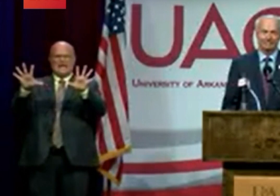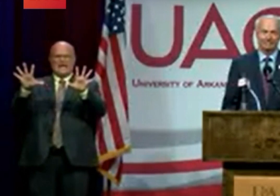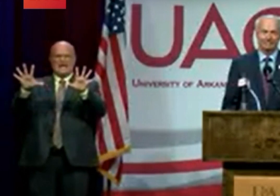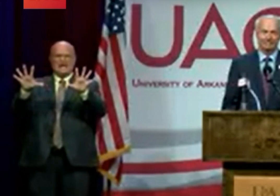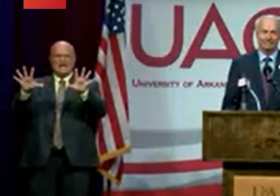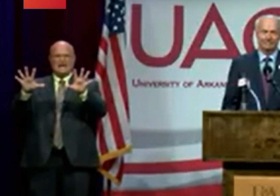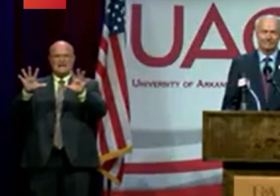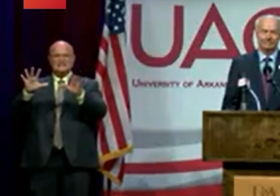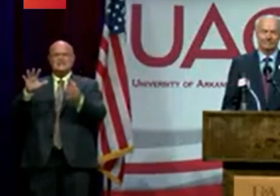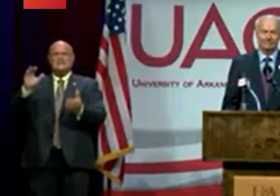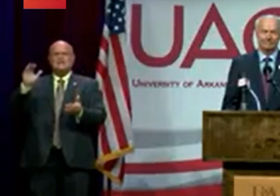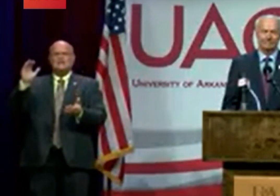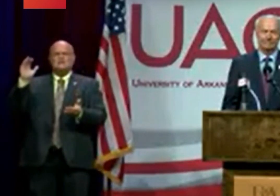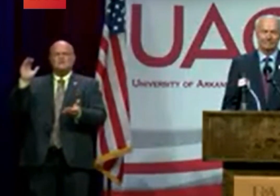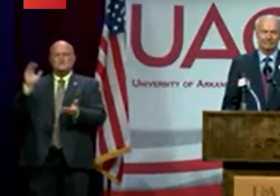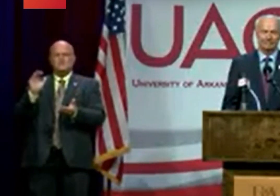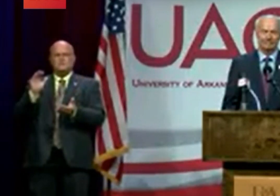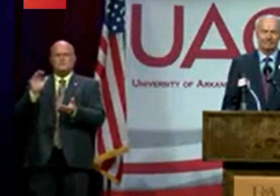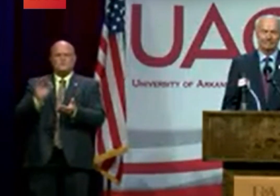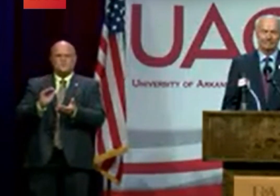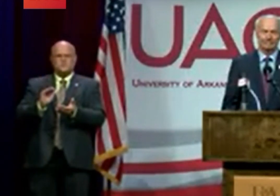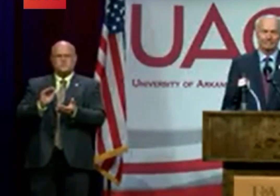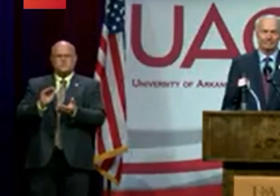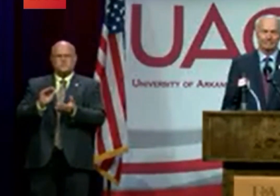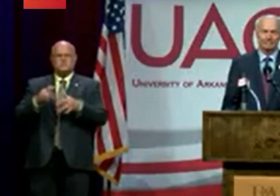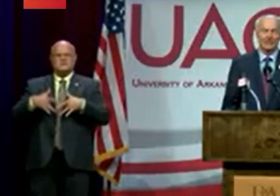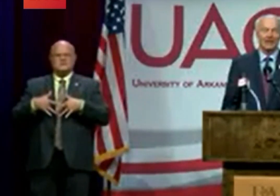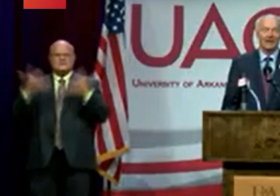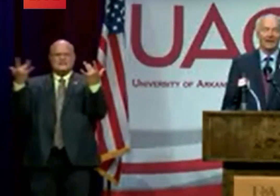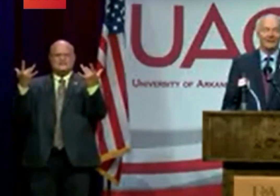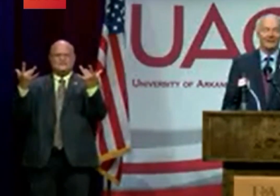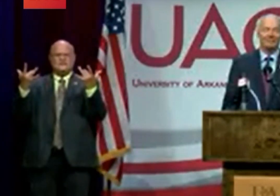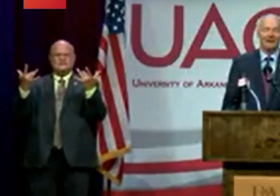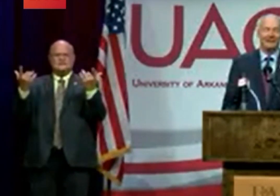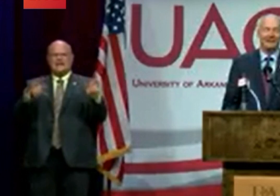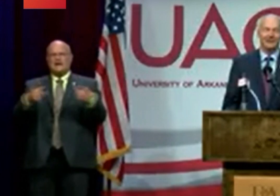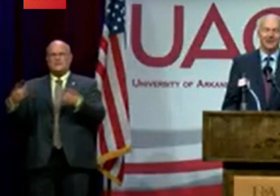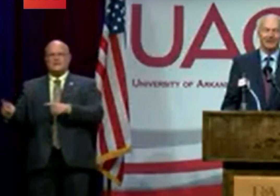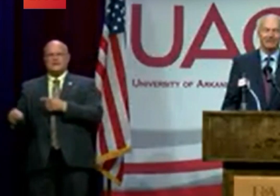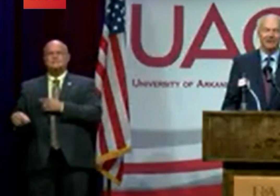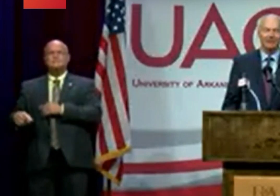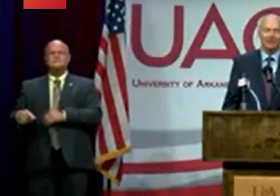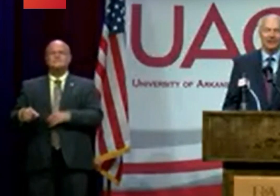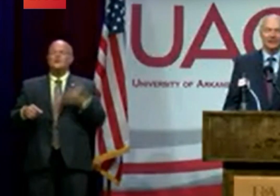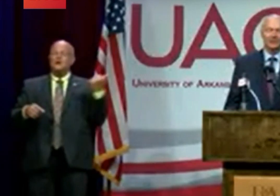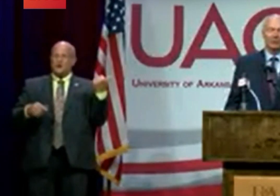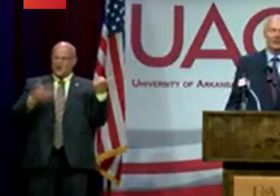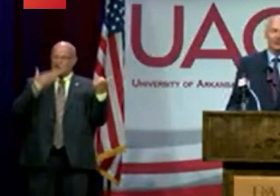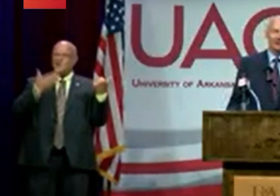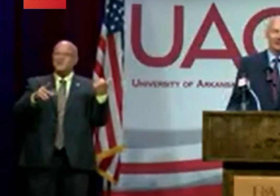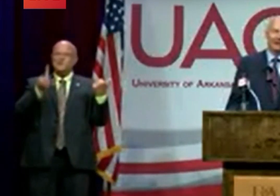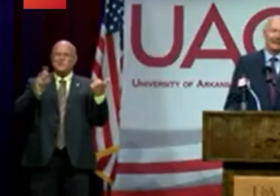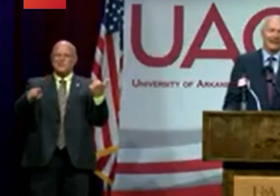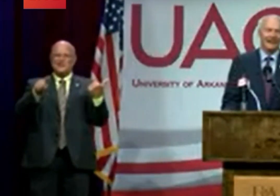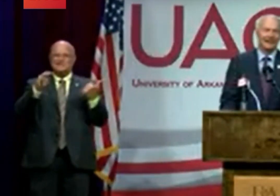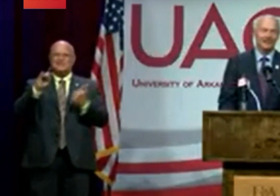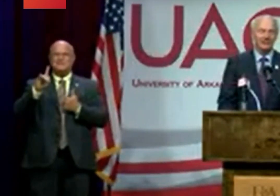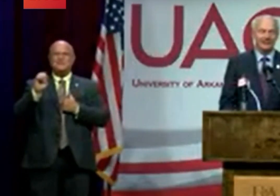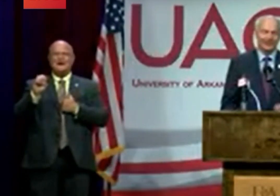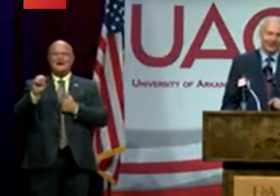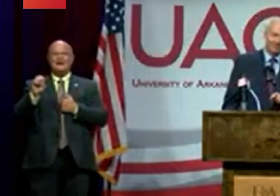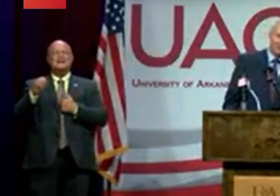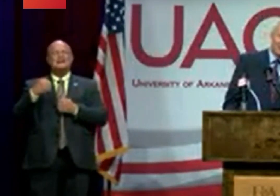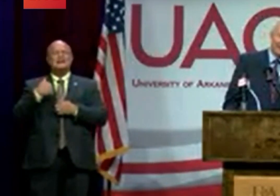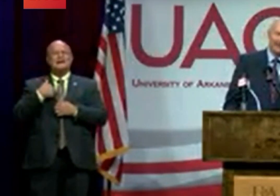ease restrictions on festivals and other special events? Mike, that is a very, very good question. And let